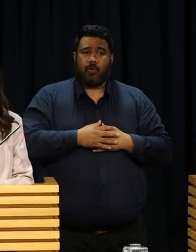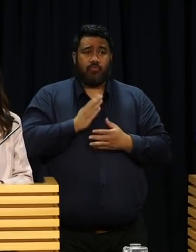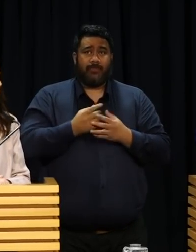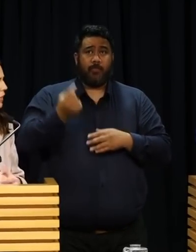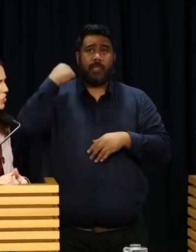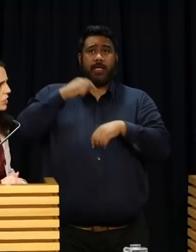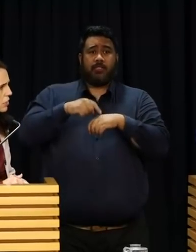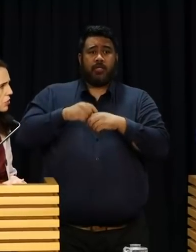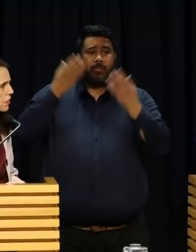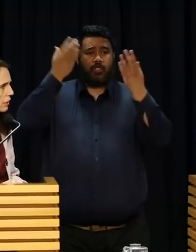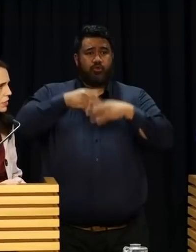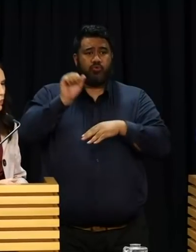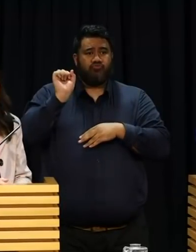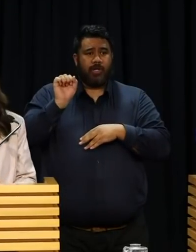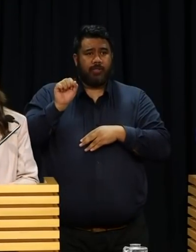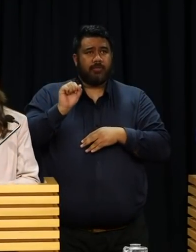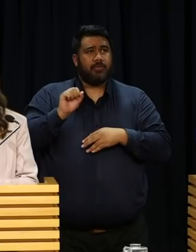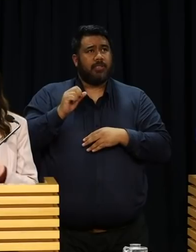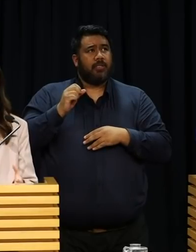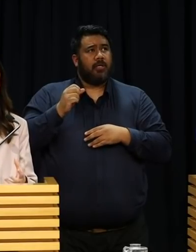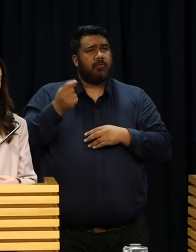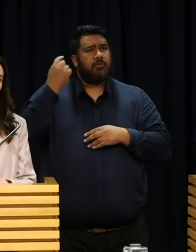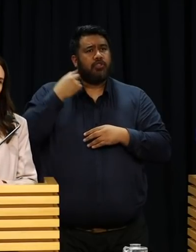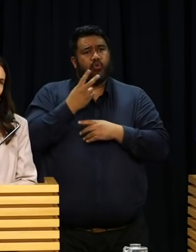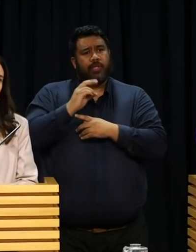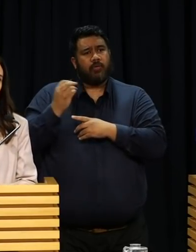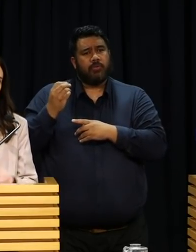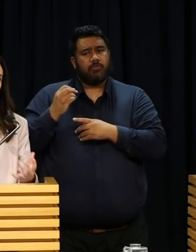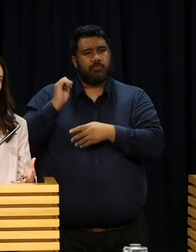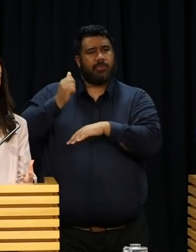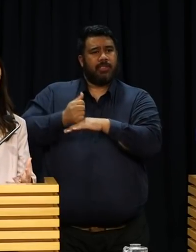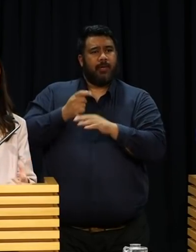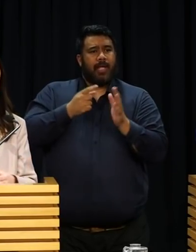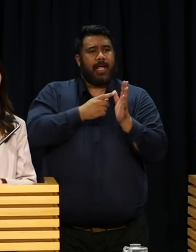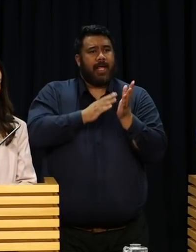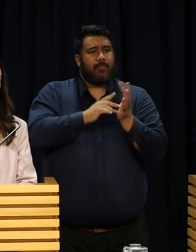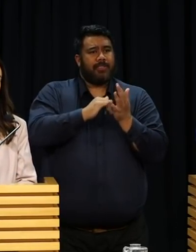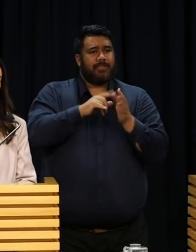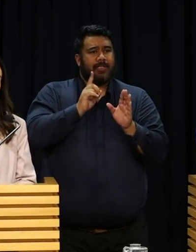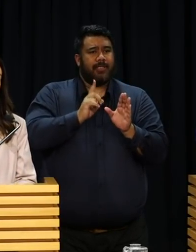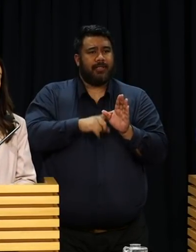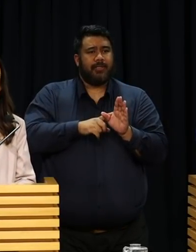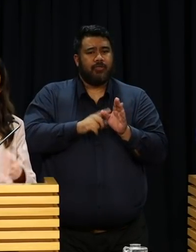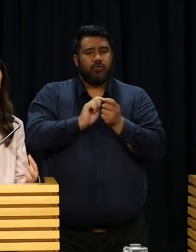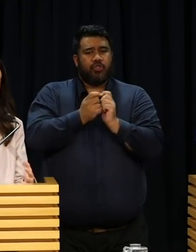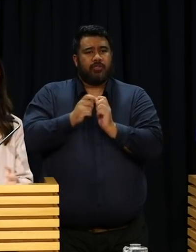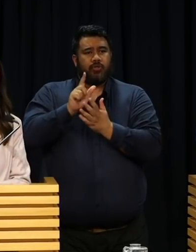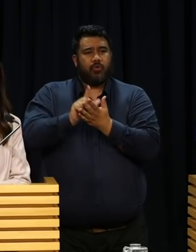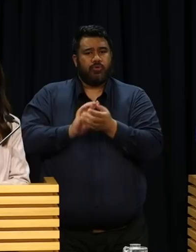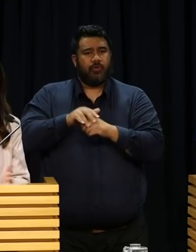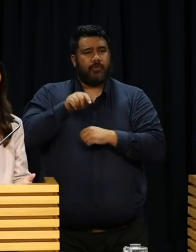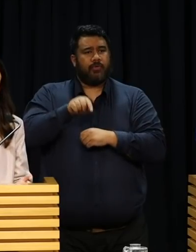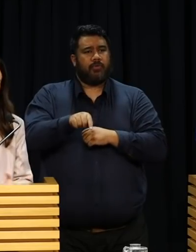Dawn Raids, so my recollection is in 2000, there was an amnesty and regularisation process. But